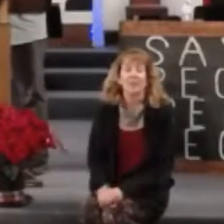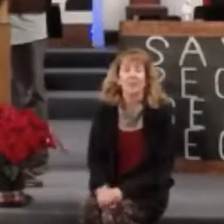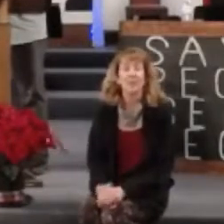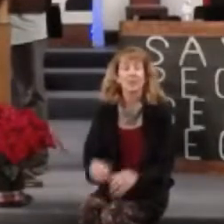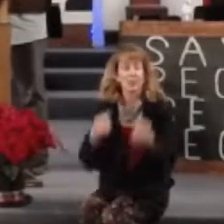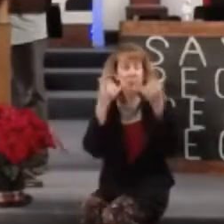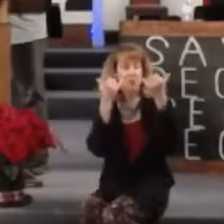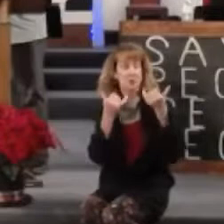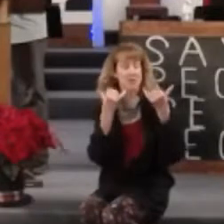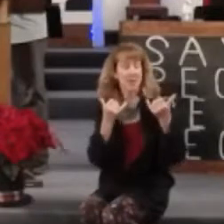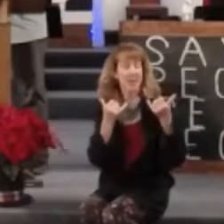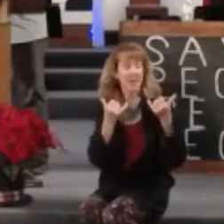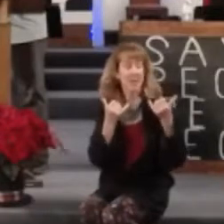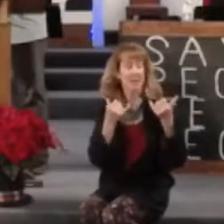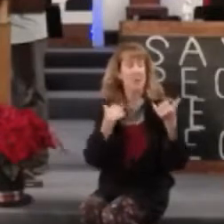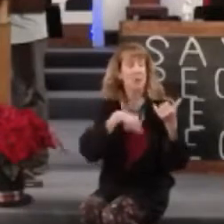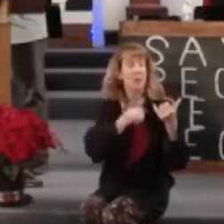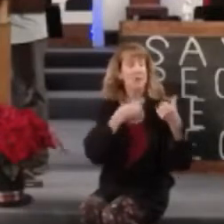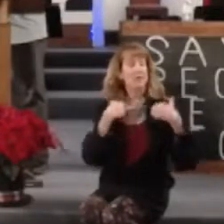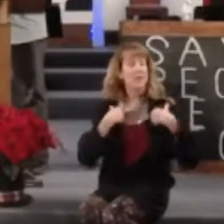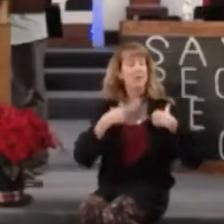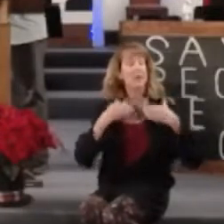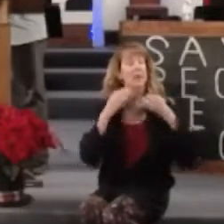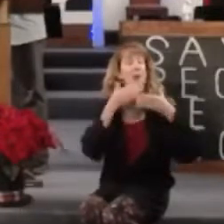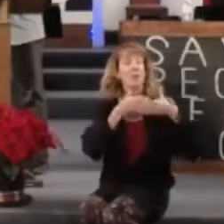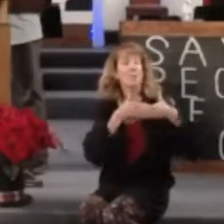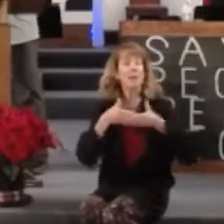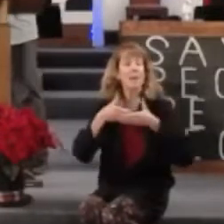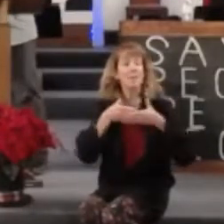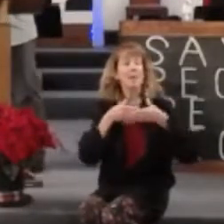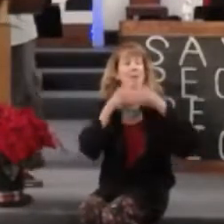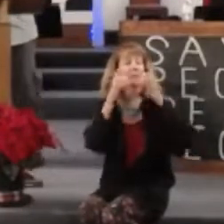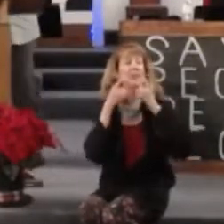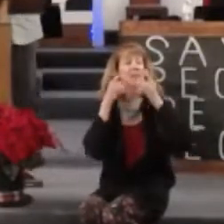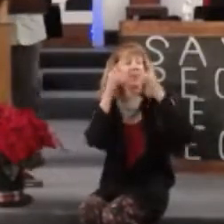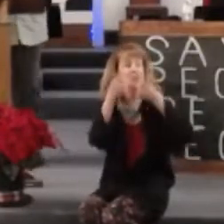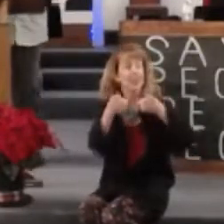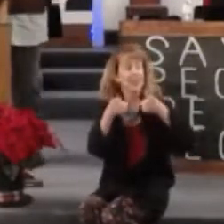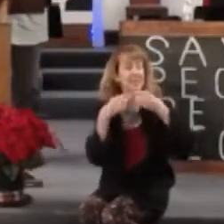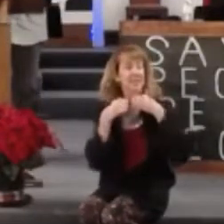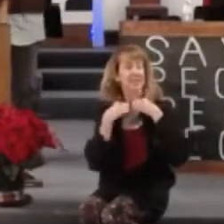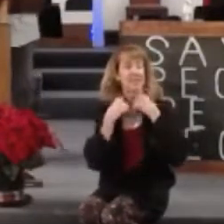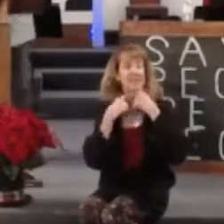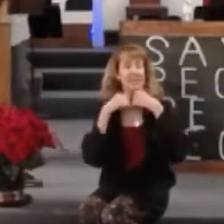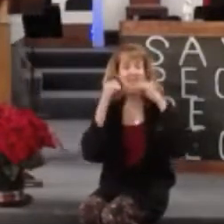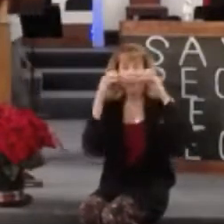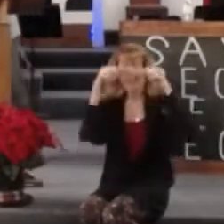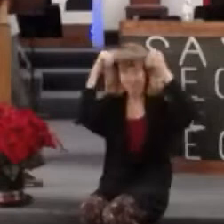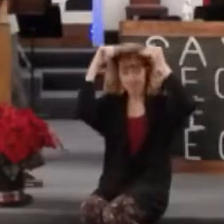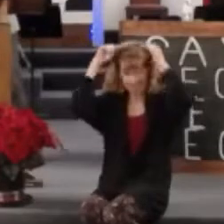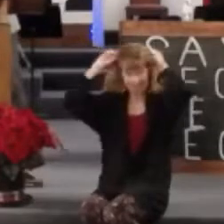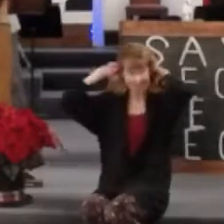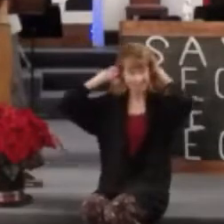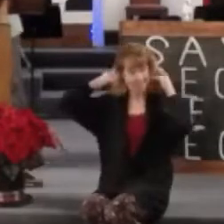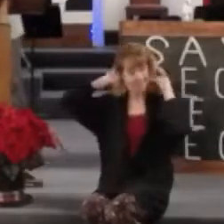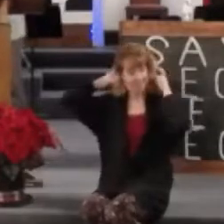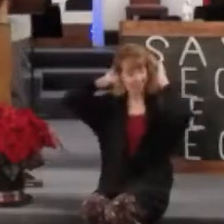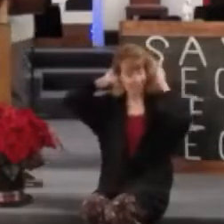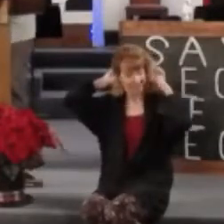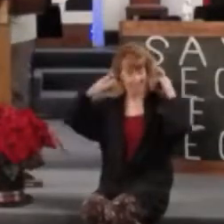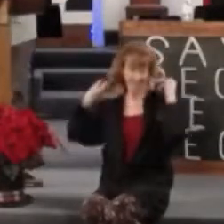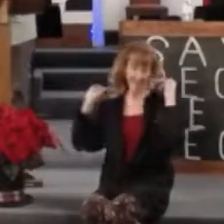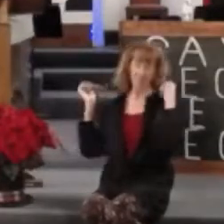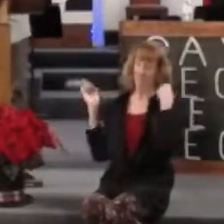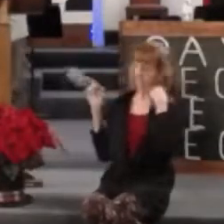Well, today we get to do baby dedications, child dedications, whichever you want to call it. And we're